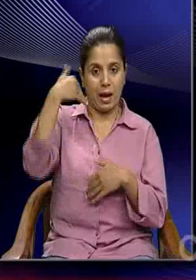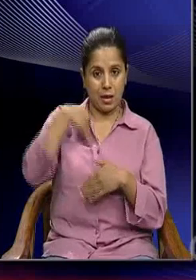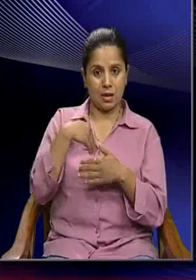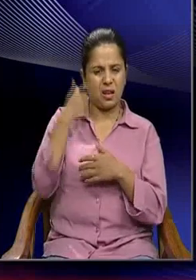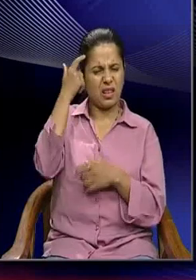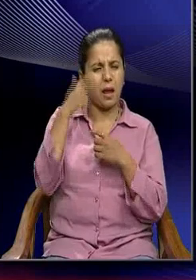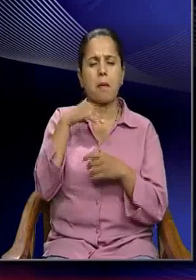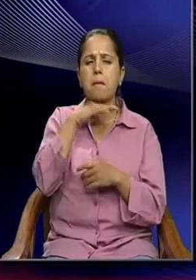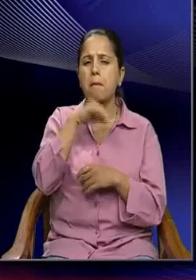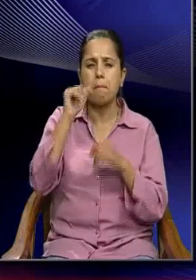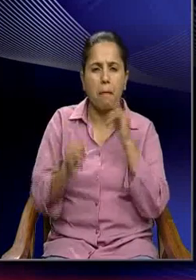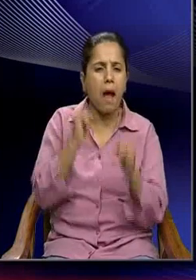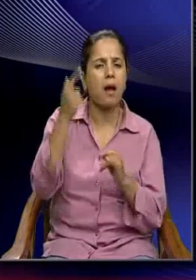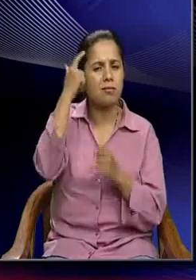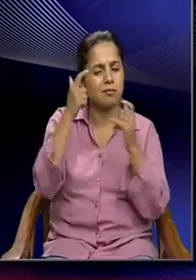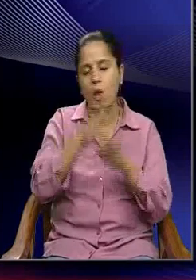cleanliness.